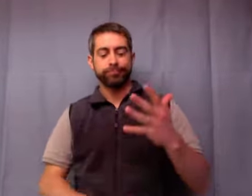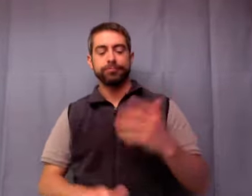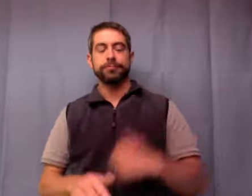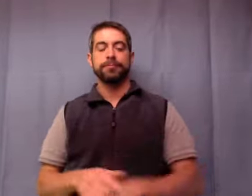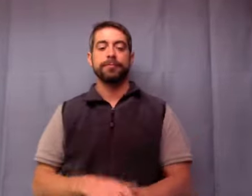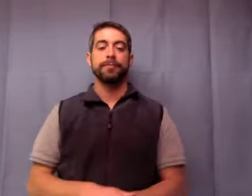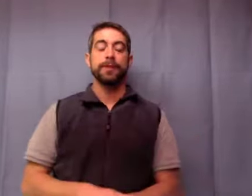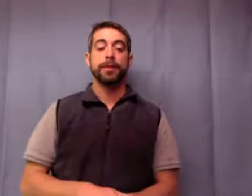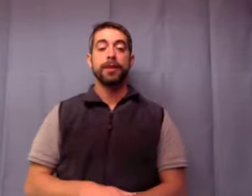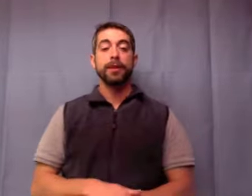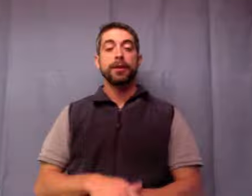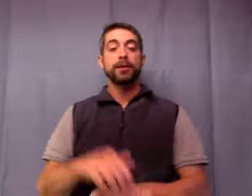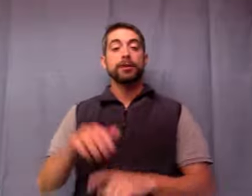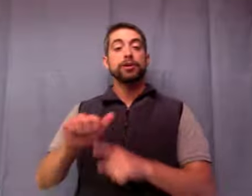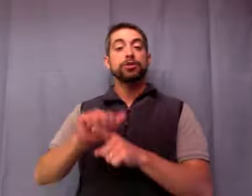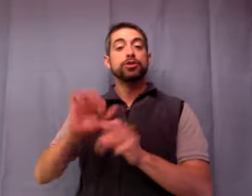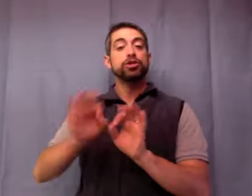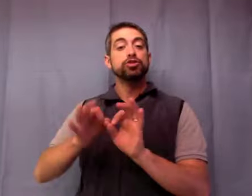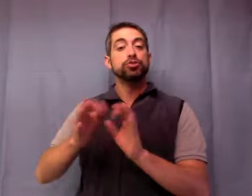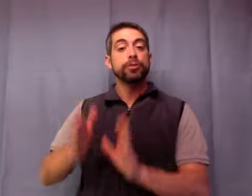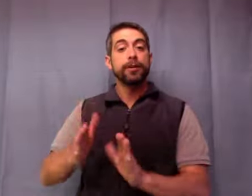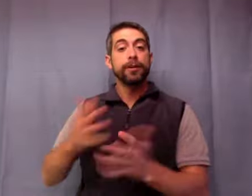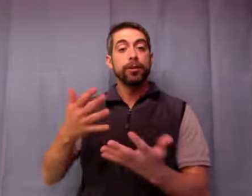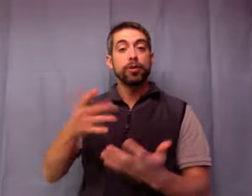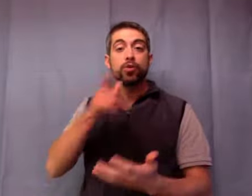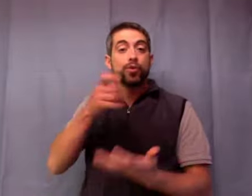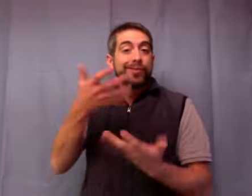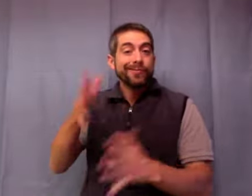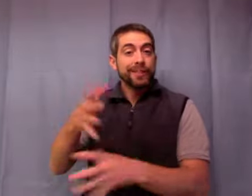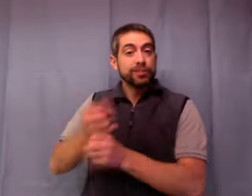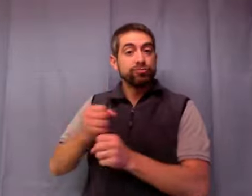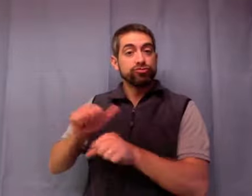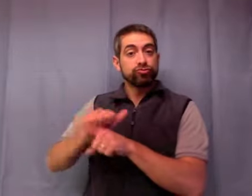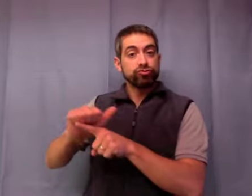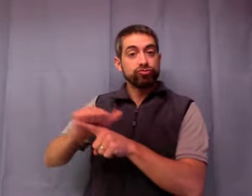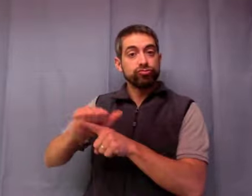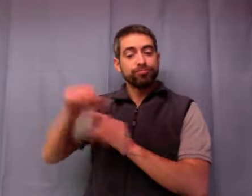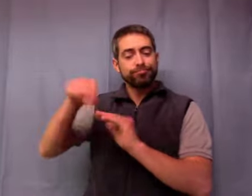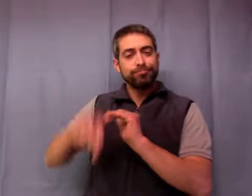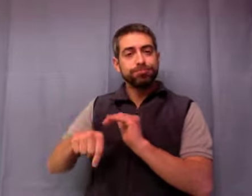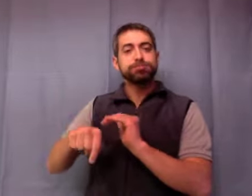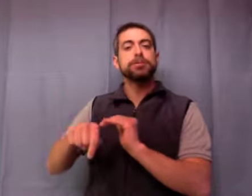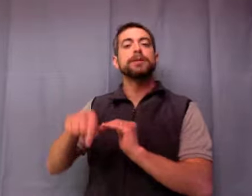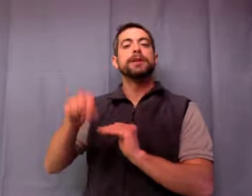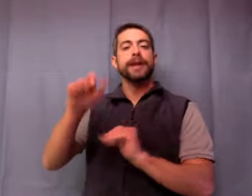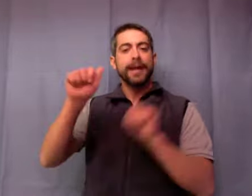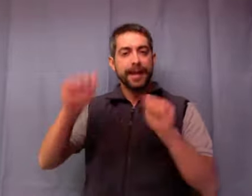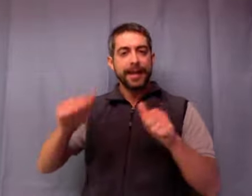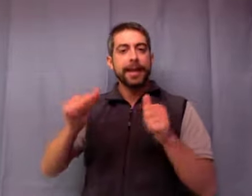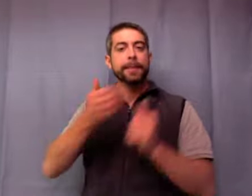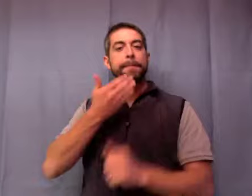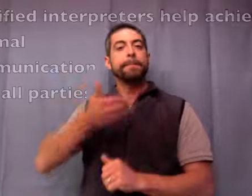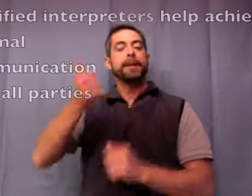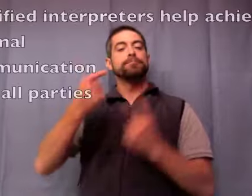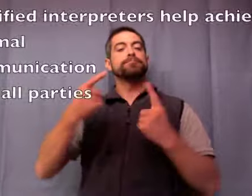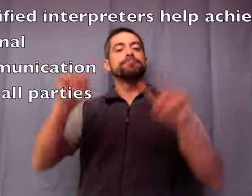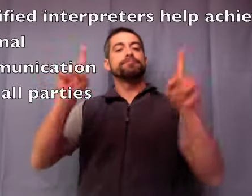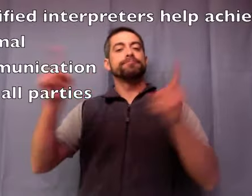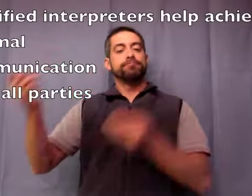communication between the sign language user and hearing person, making the appointment